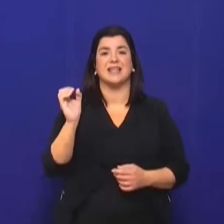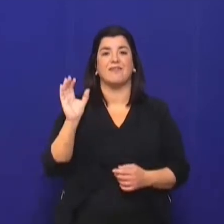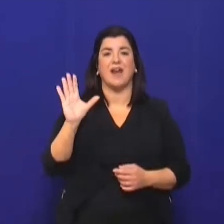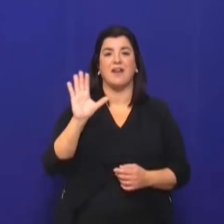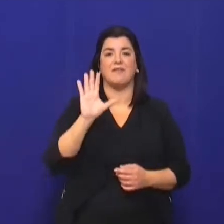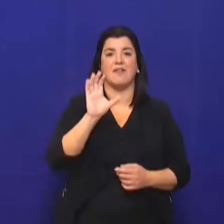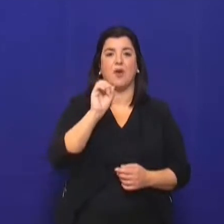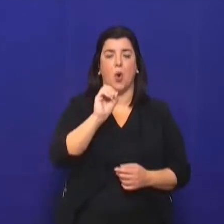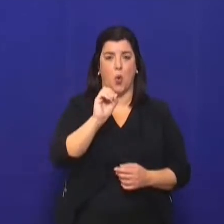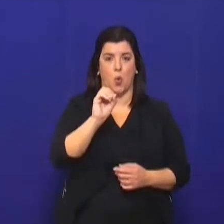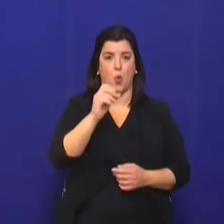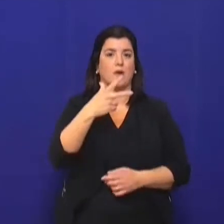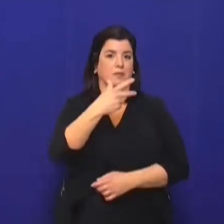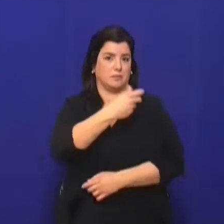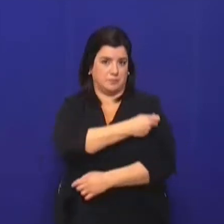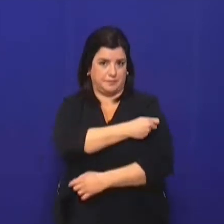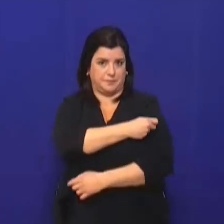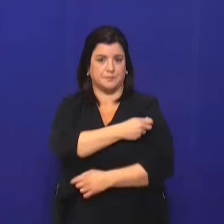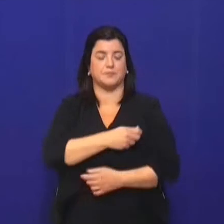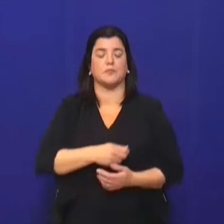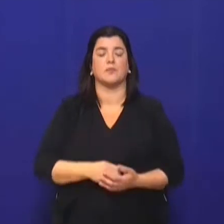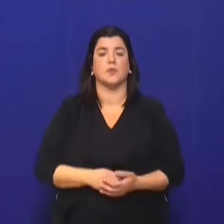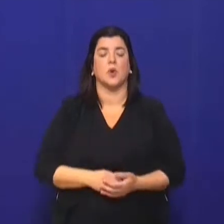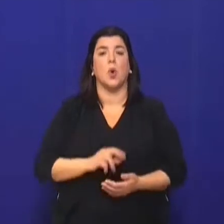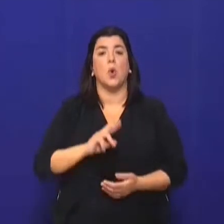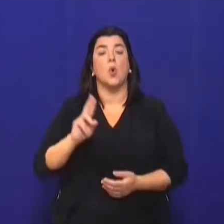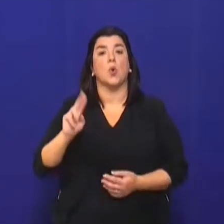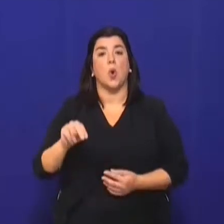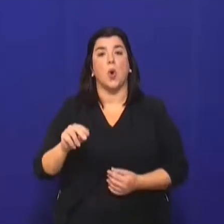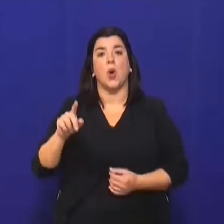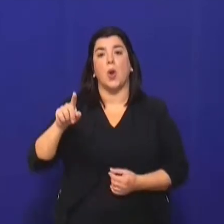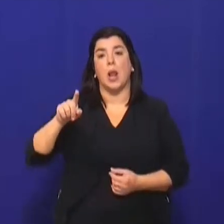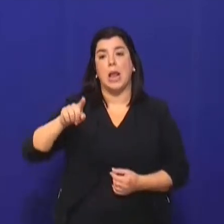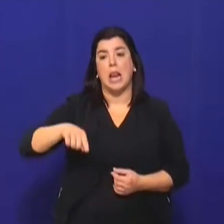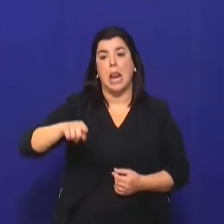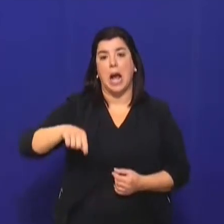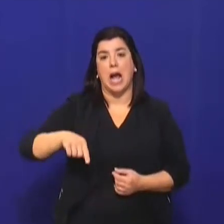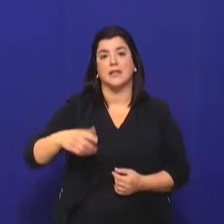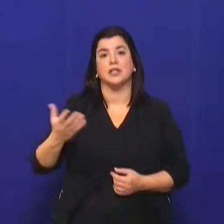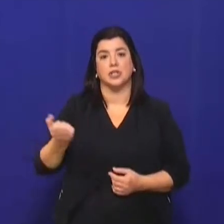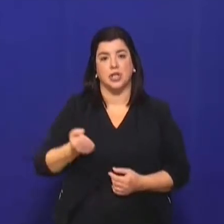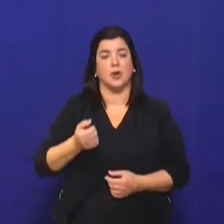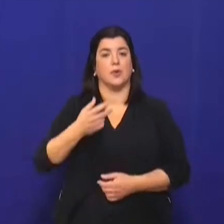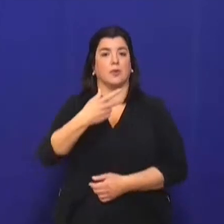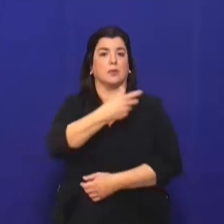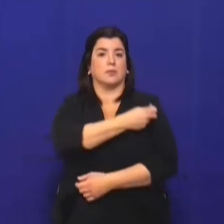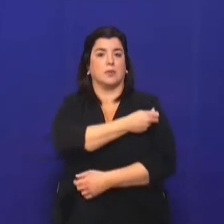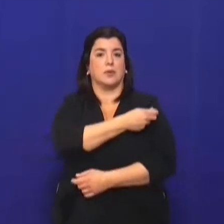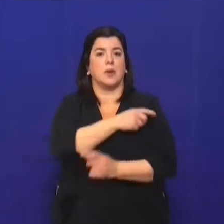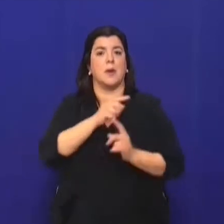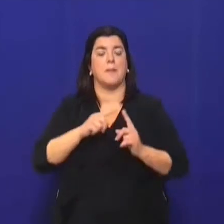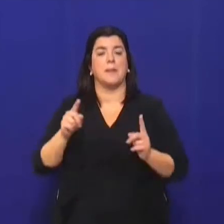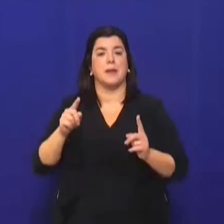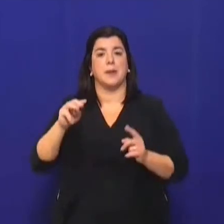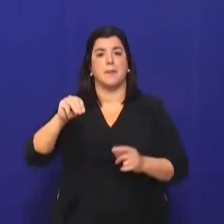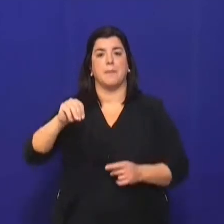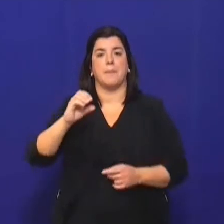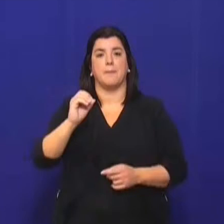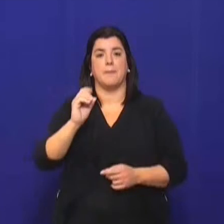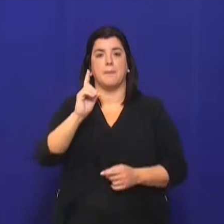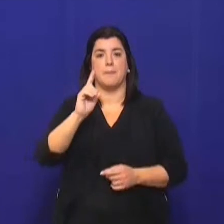26,550 doses minn tal-Pfizer u kellna wkoll il-ħadd ġew xi dożi wkoll li huma minn tal-Moderna. Però l-maġġor